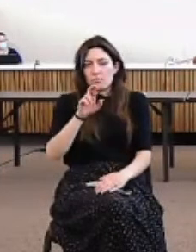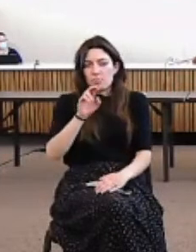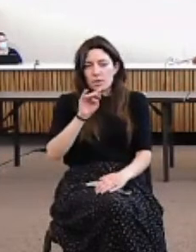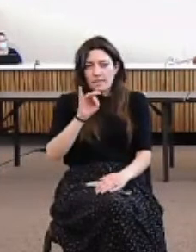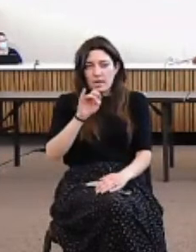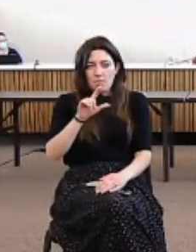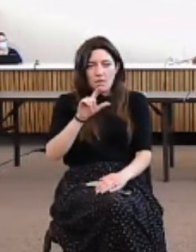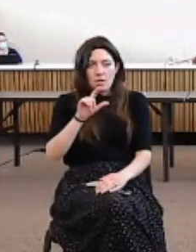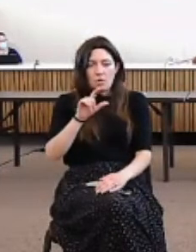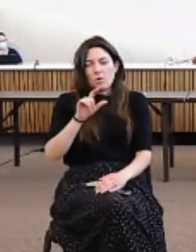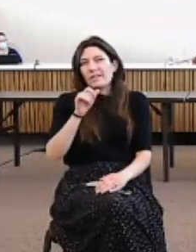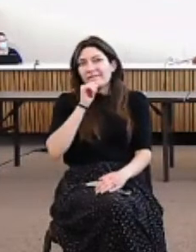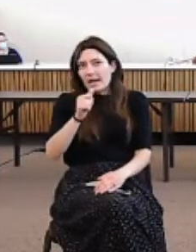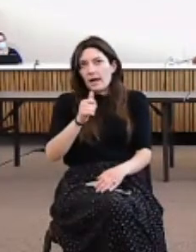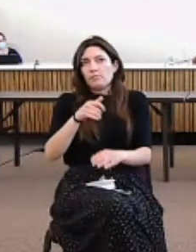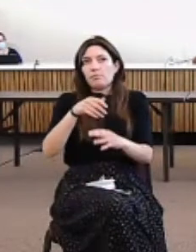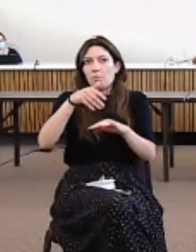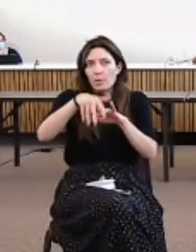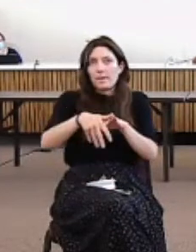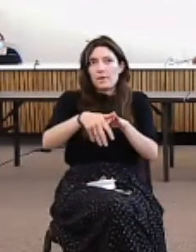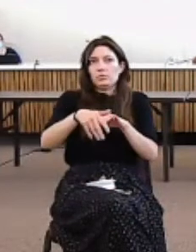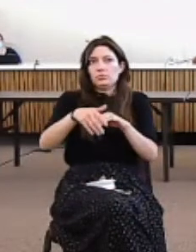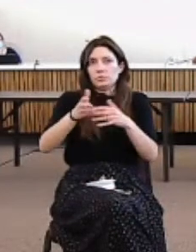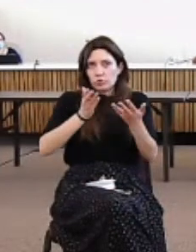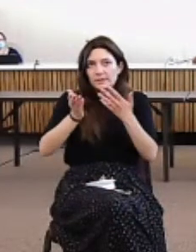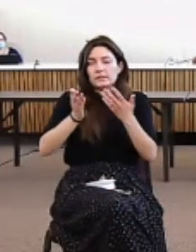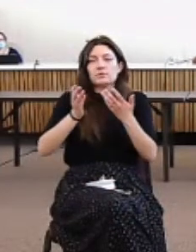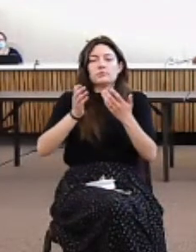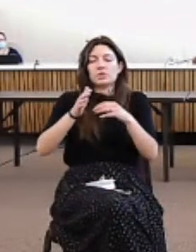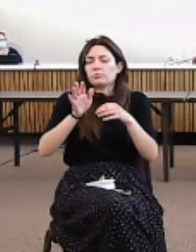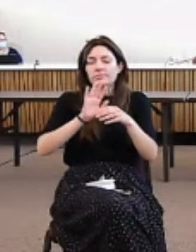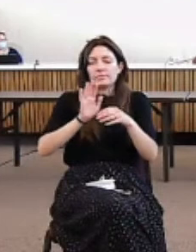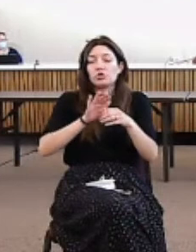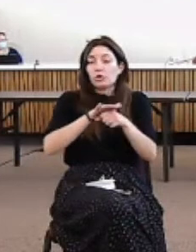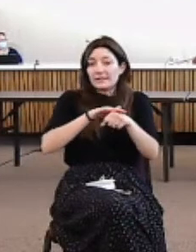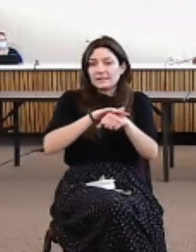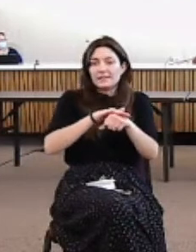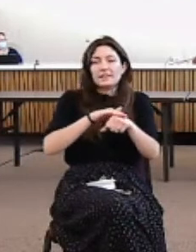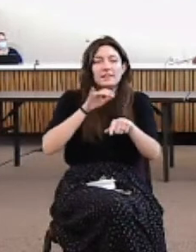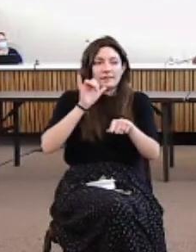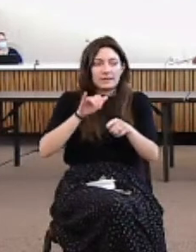surfaces, excuse me. So it's